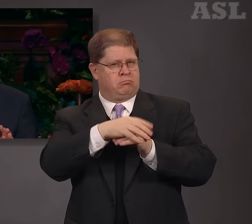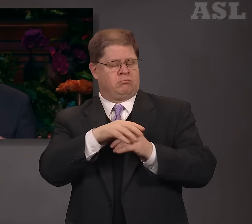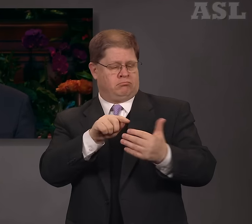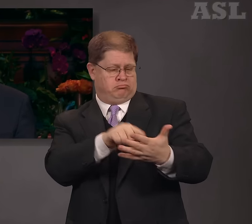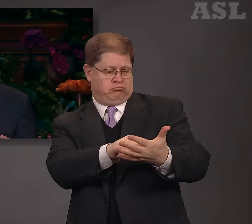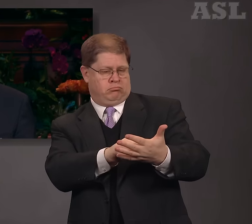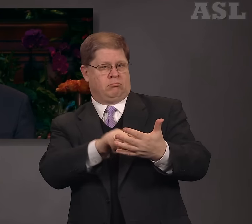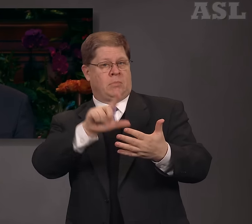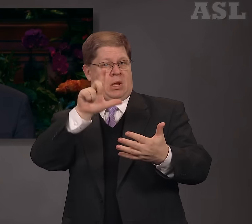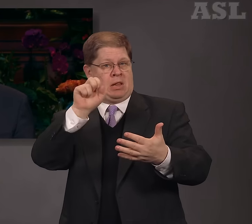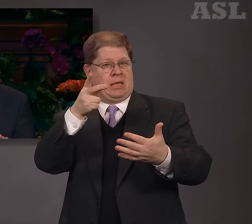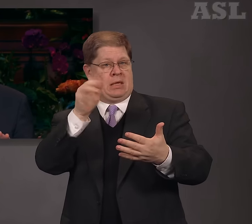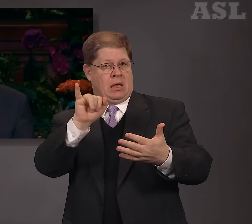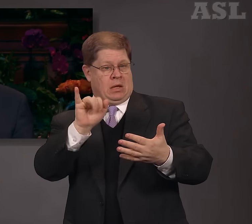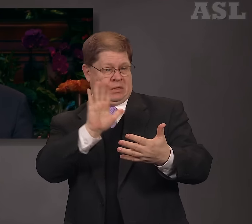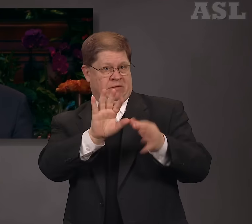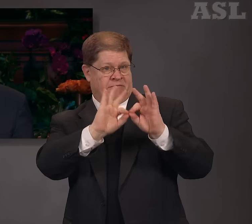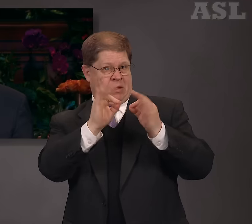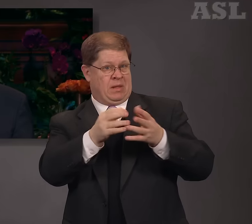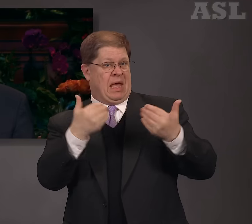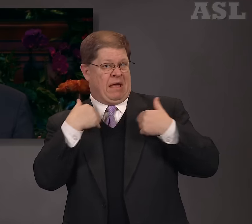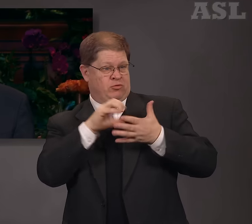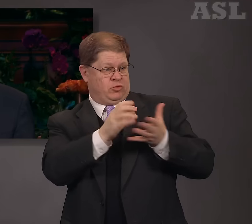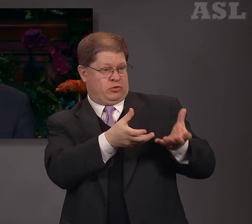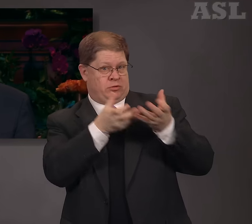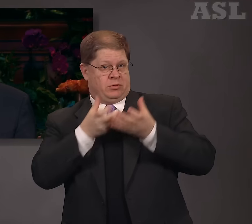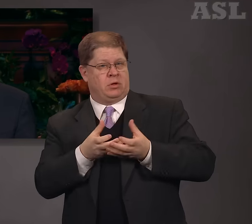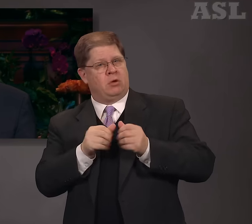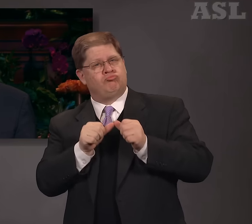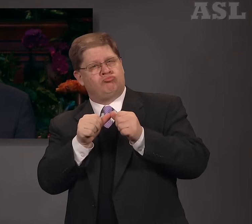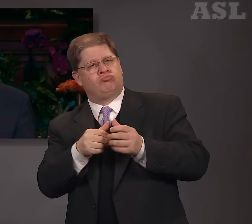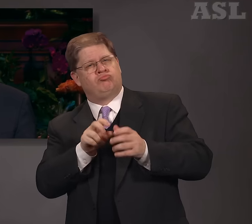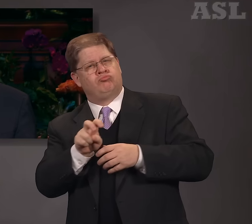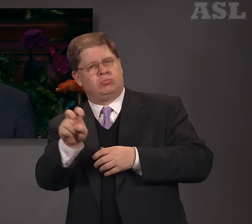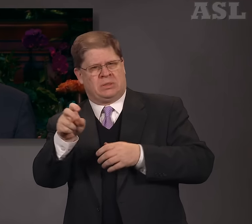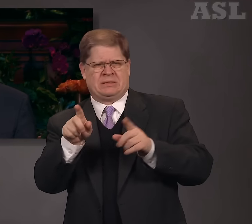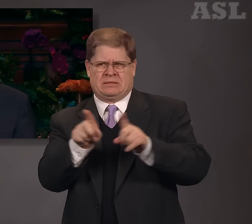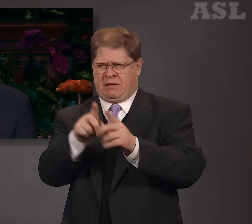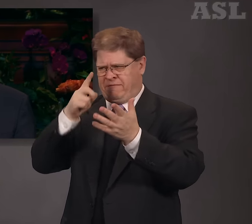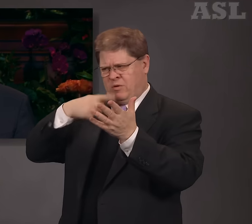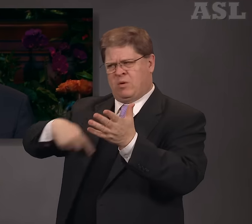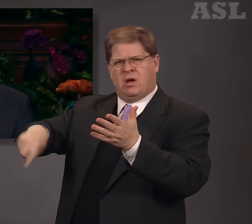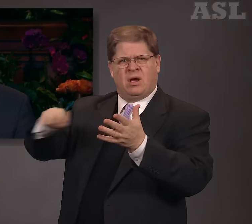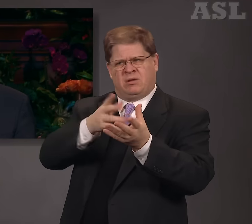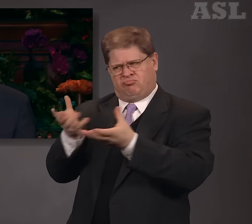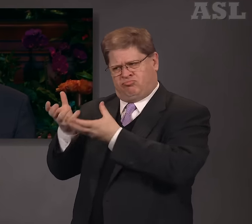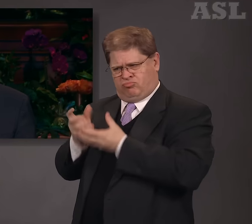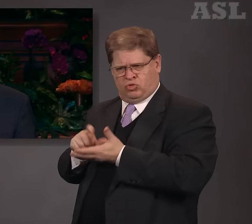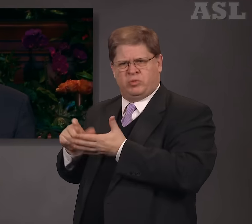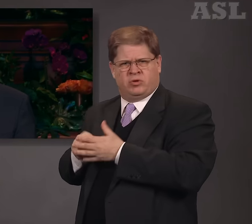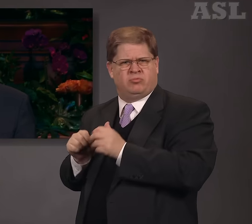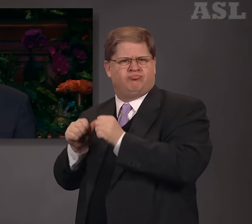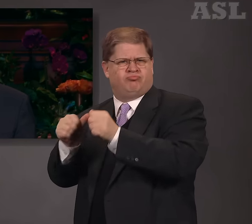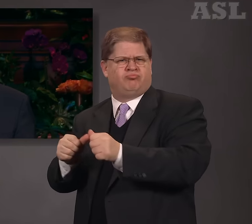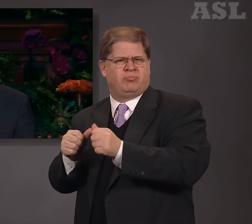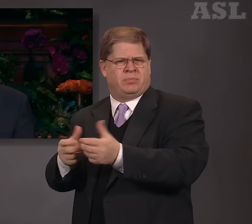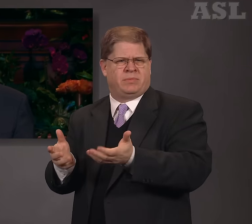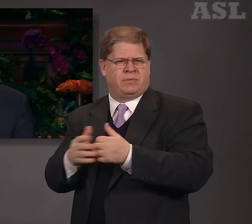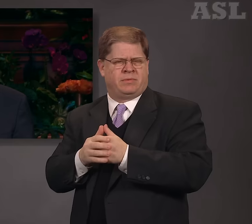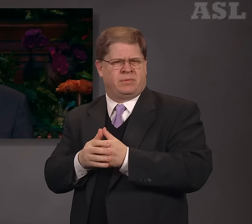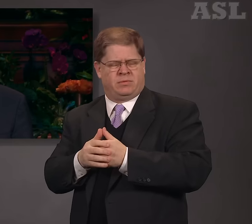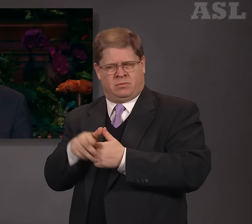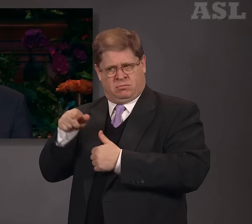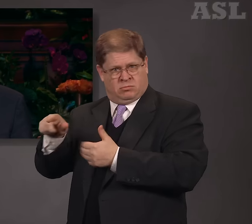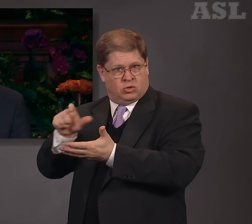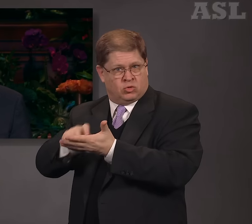it was wisdom for Lehi and his family to have the scriptures, it is just as wise for us today. The great